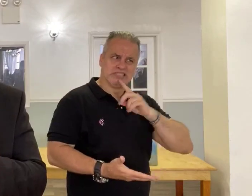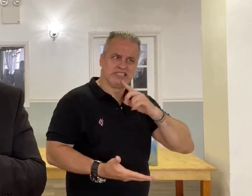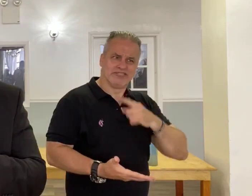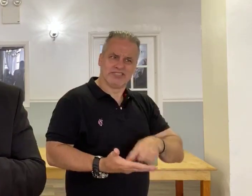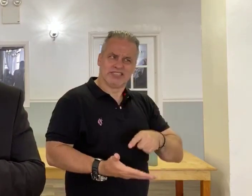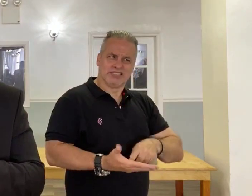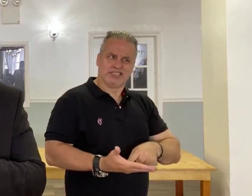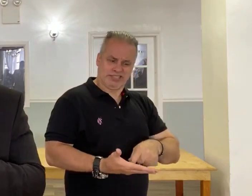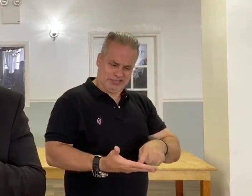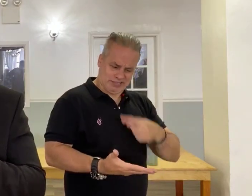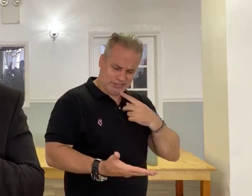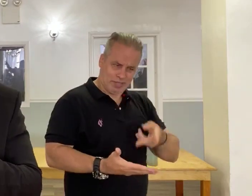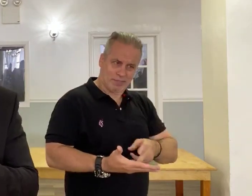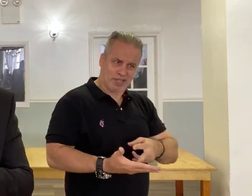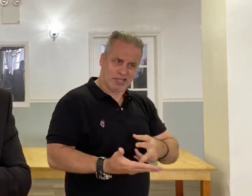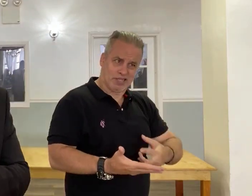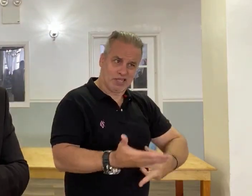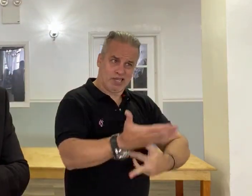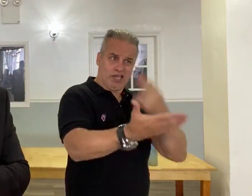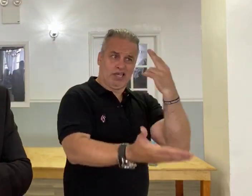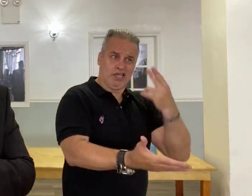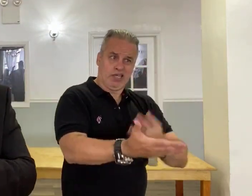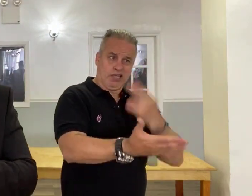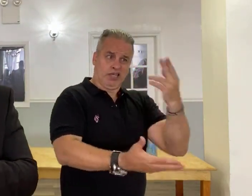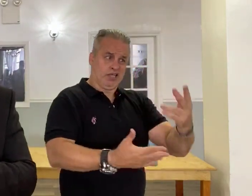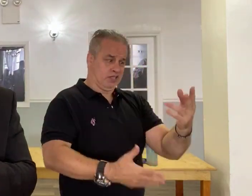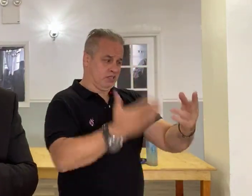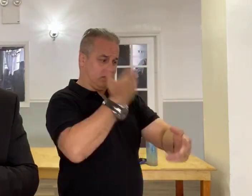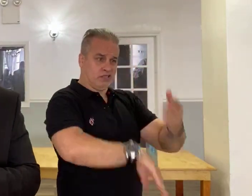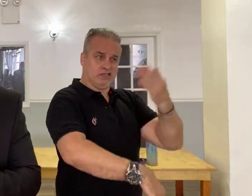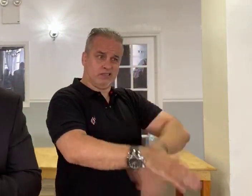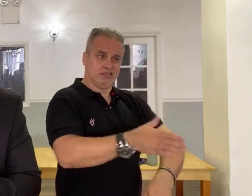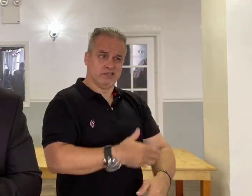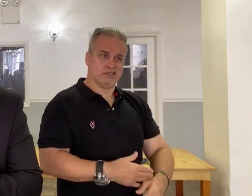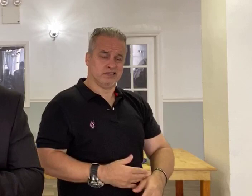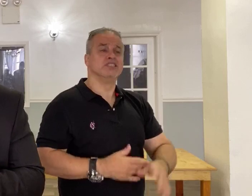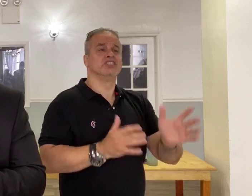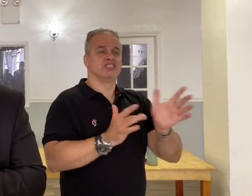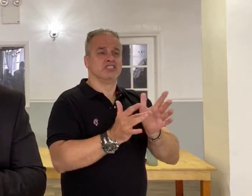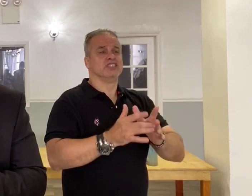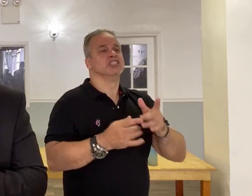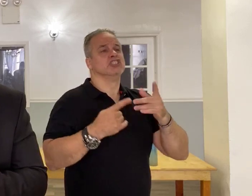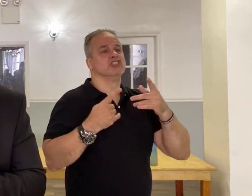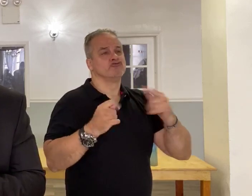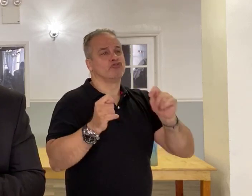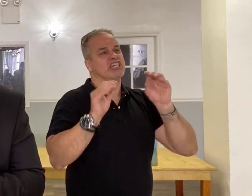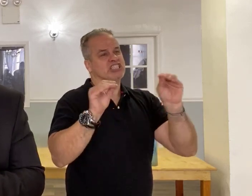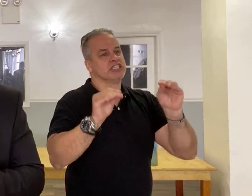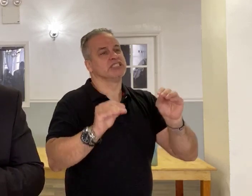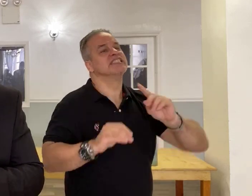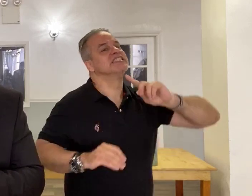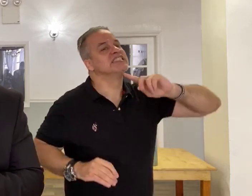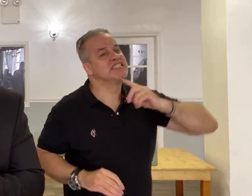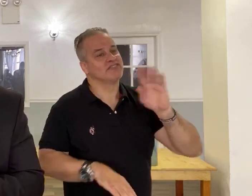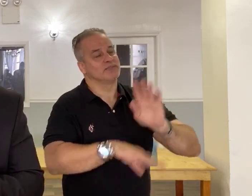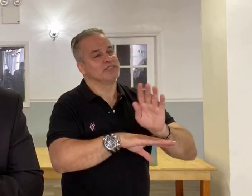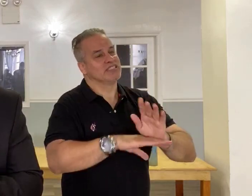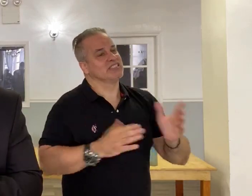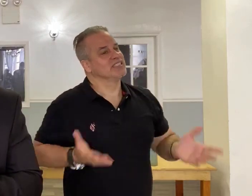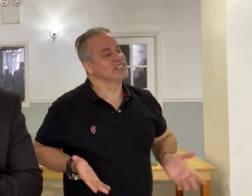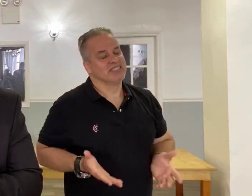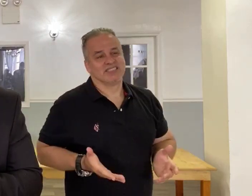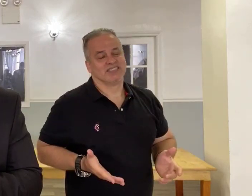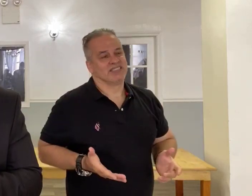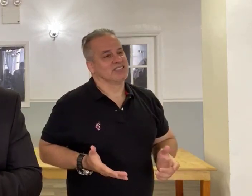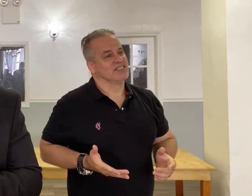your hands or your feet and cast it from you. It would be better to do that than to offend one of God's dear children.